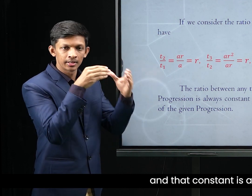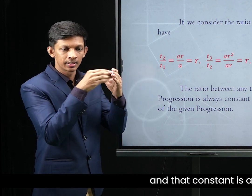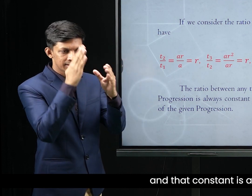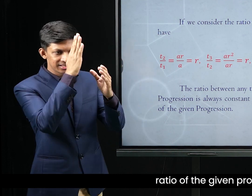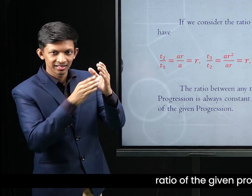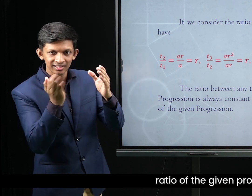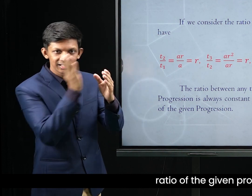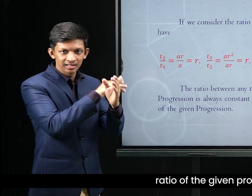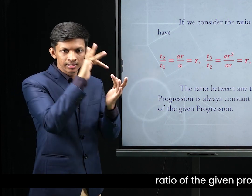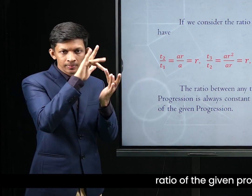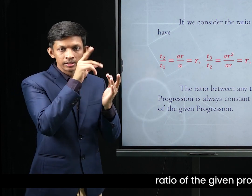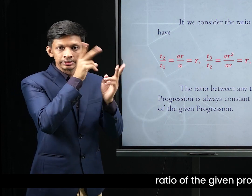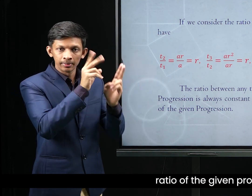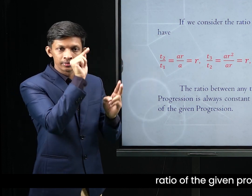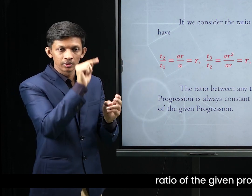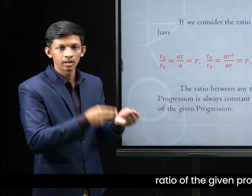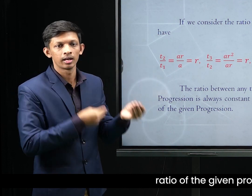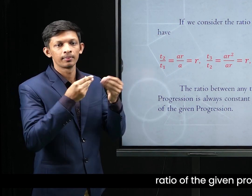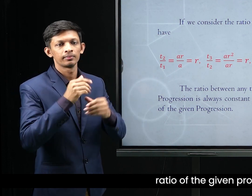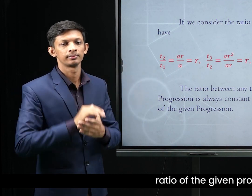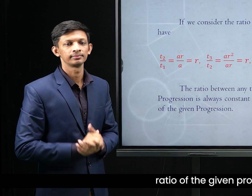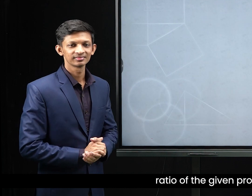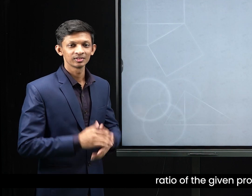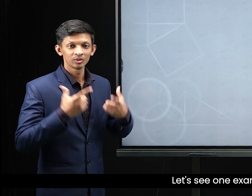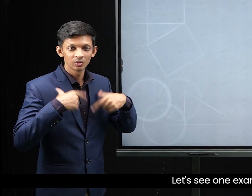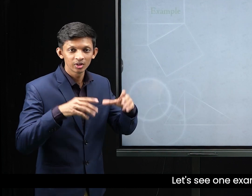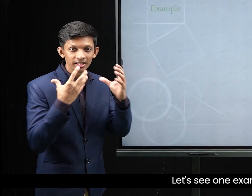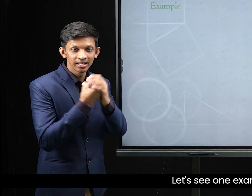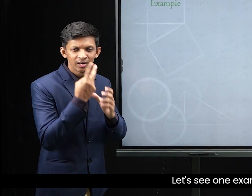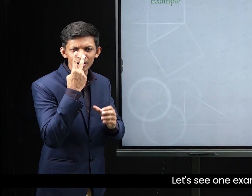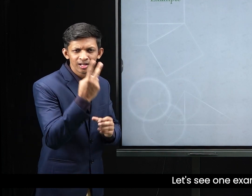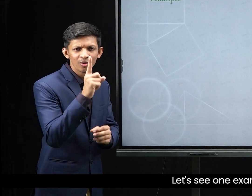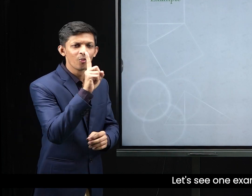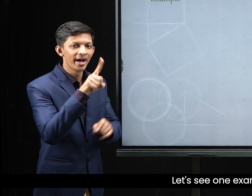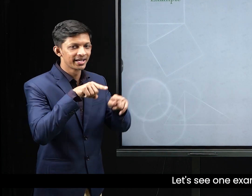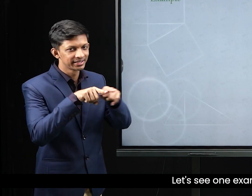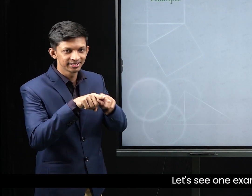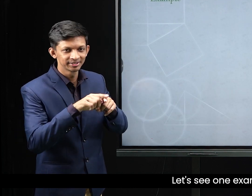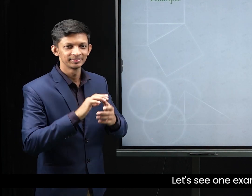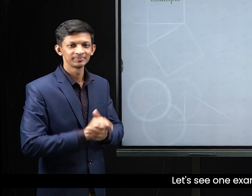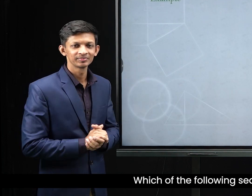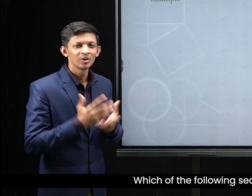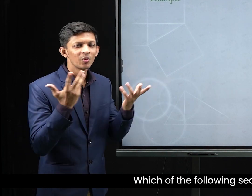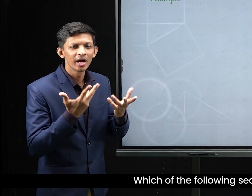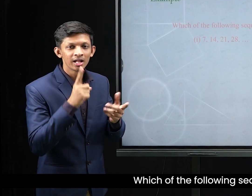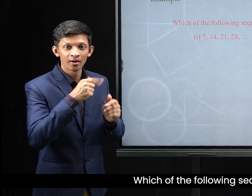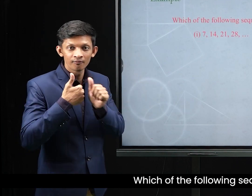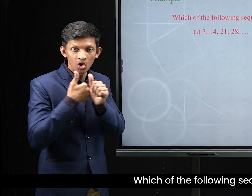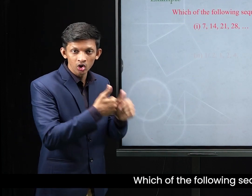common ratio of the given progression. Let us see one example. Which of the following